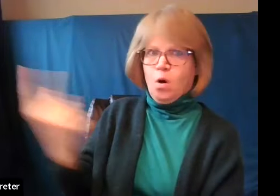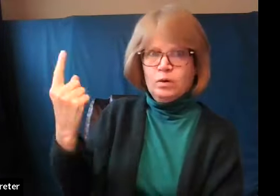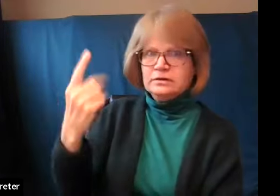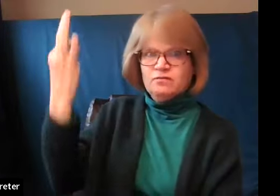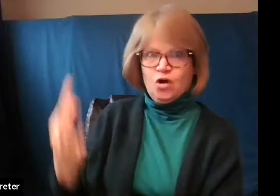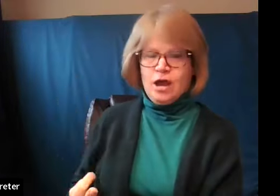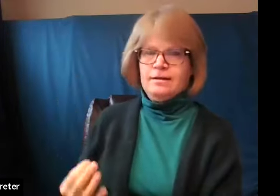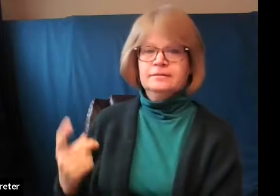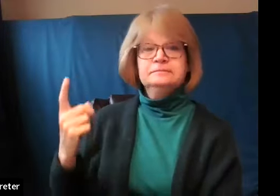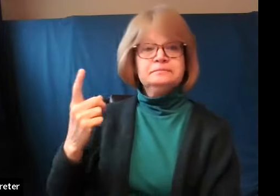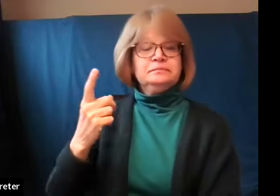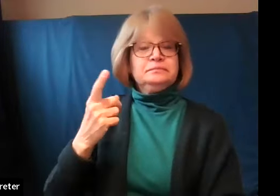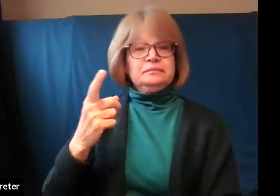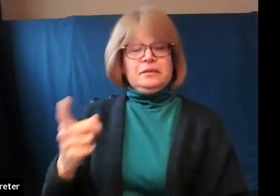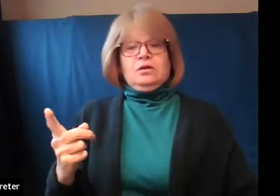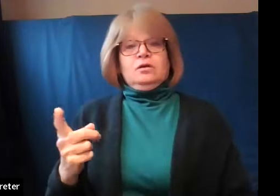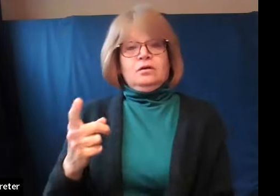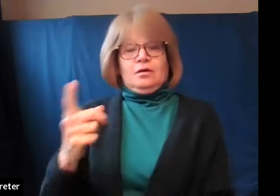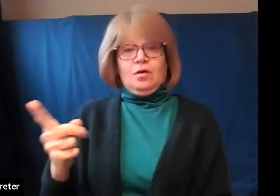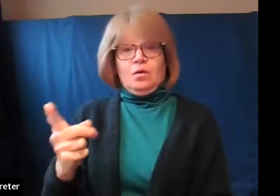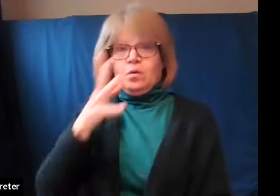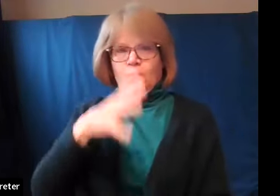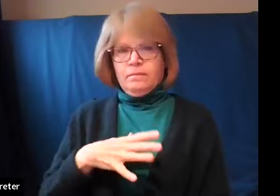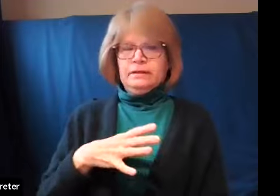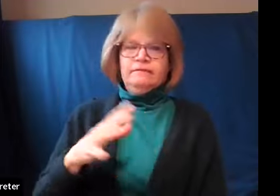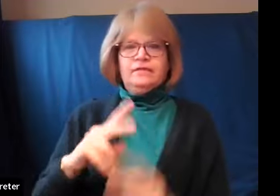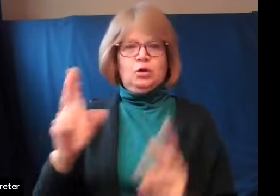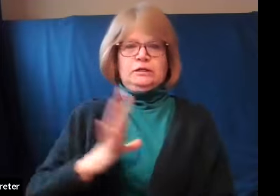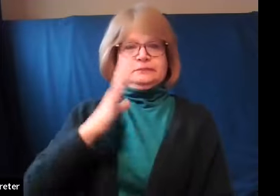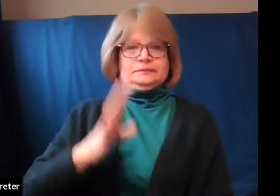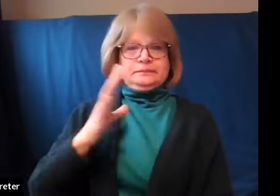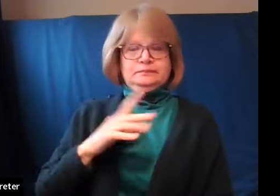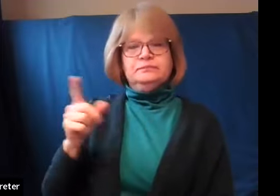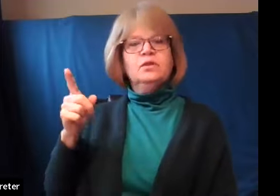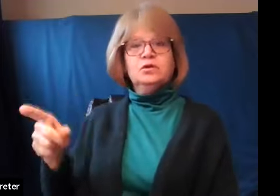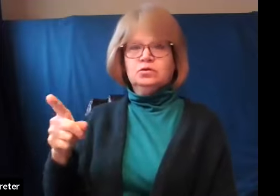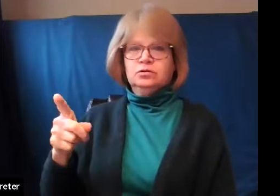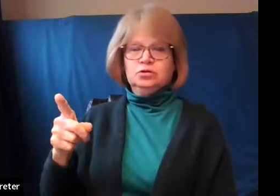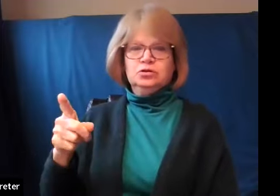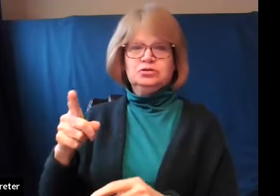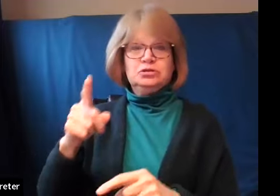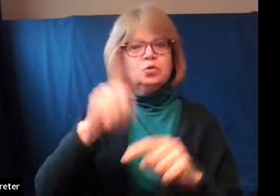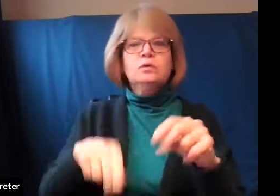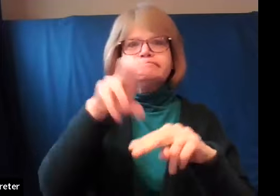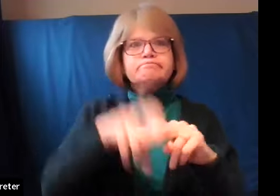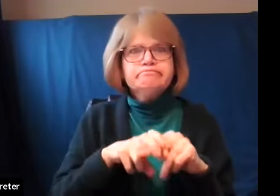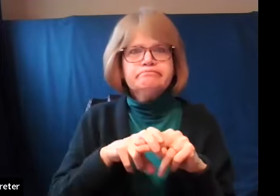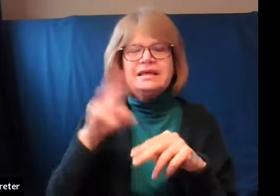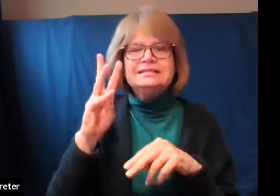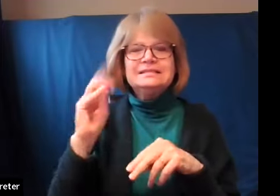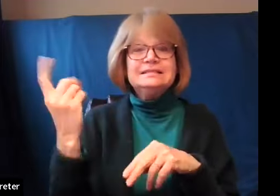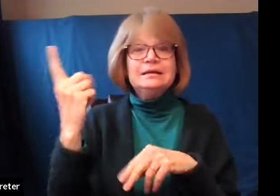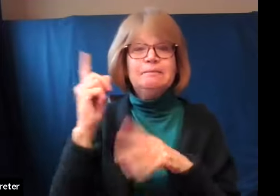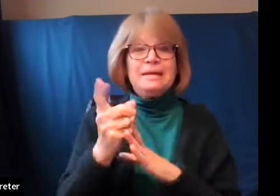mainline dame, as a previous pastor inelegantly referred to her, Mrs. Dutcher couldn't bear 60 minutes on the sanctuary's